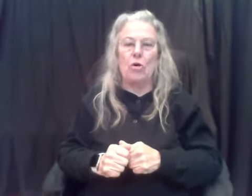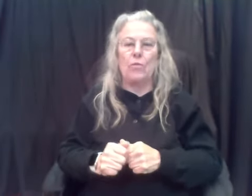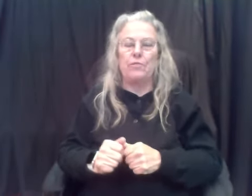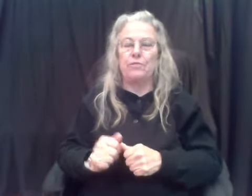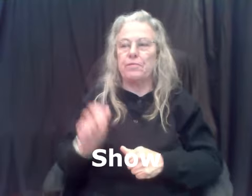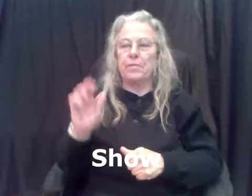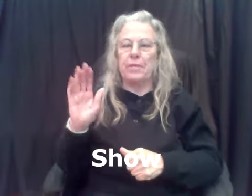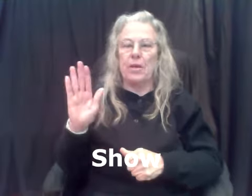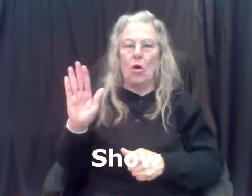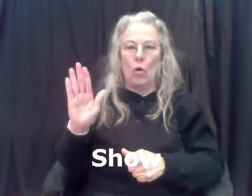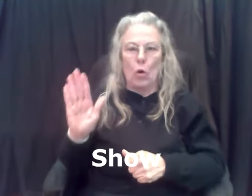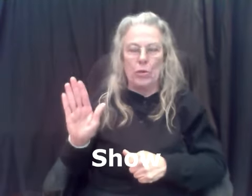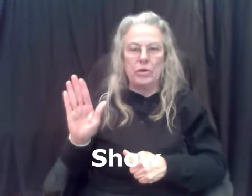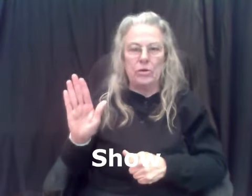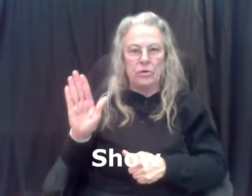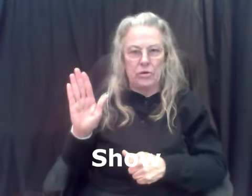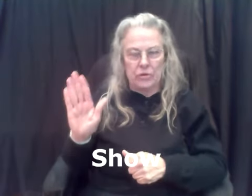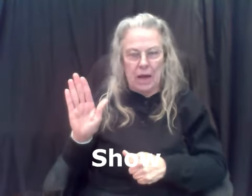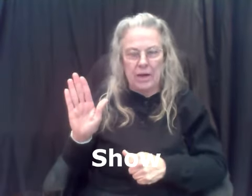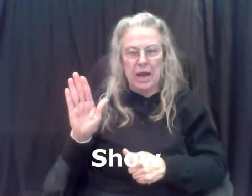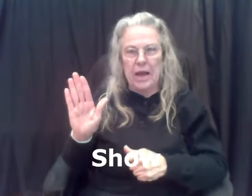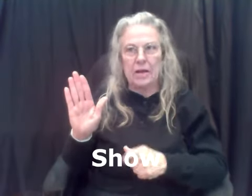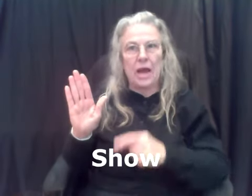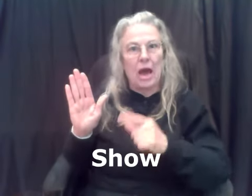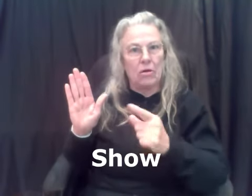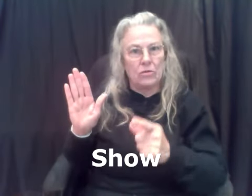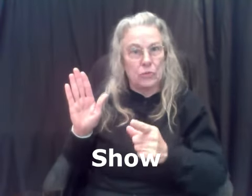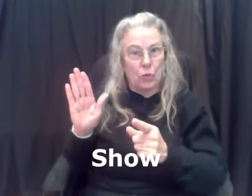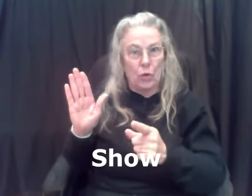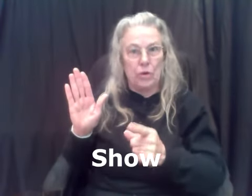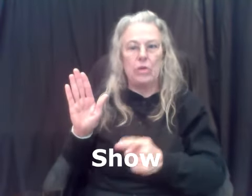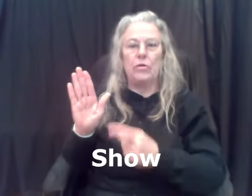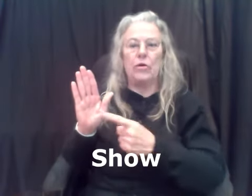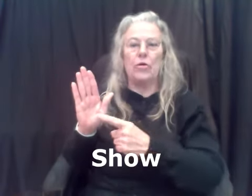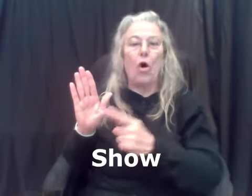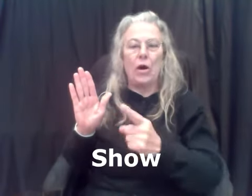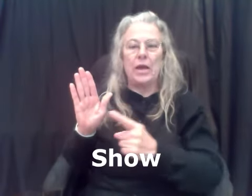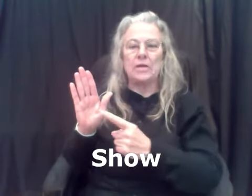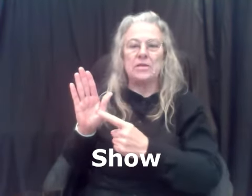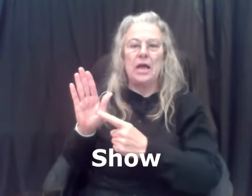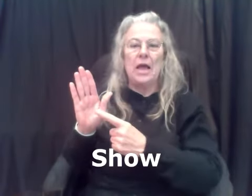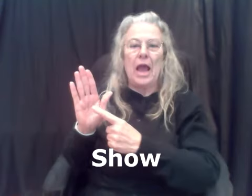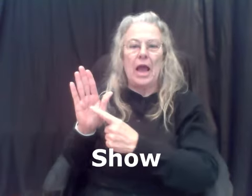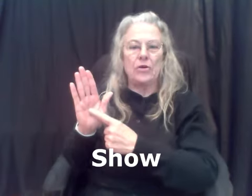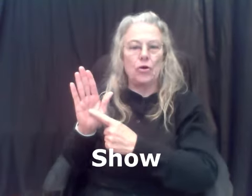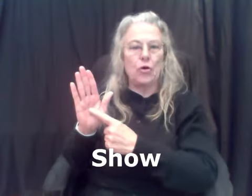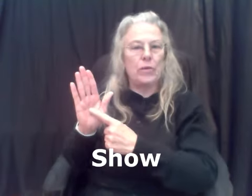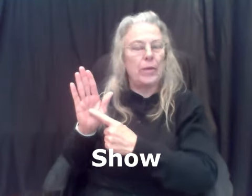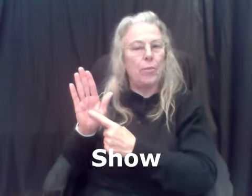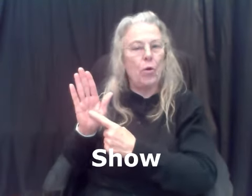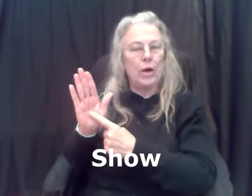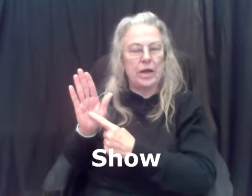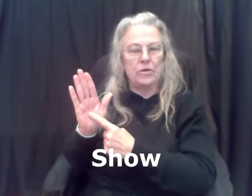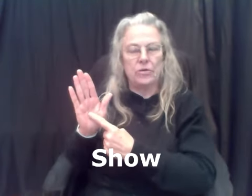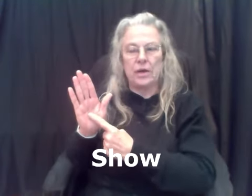show open your dominant hand out toward your audience and you're going to be pointing to it it's